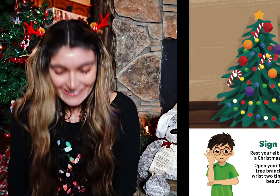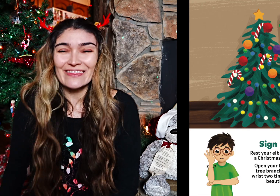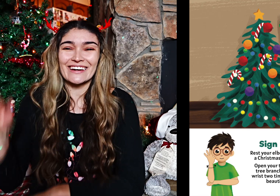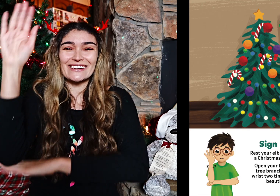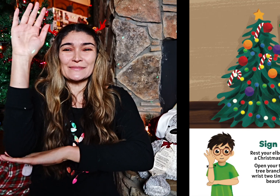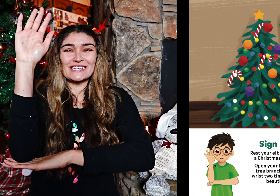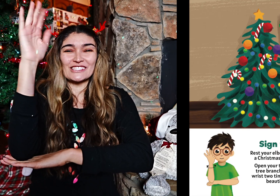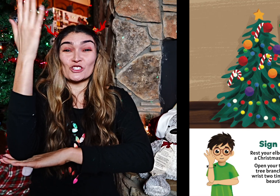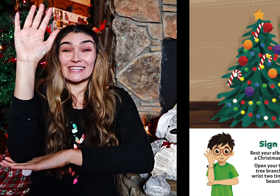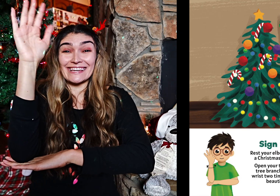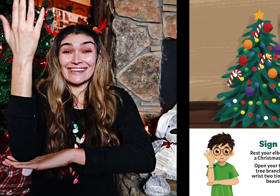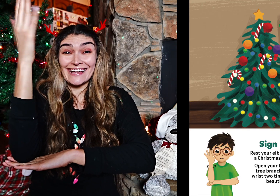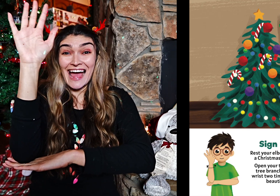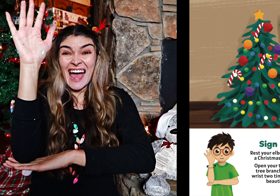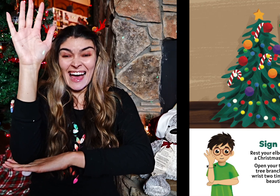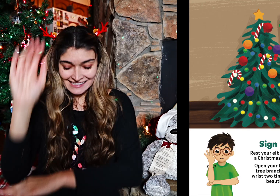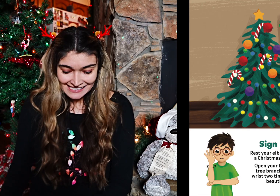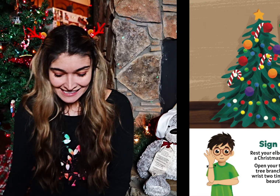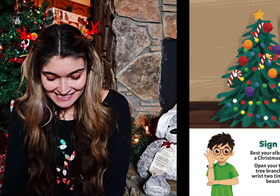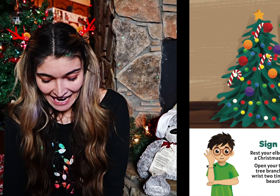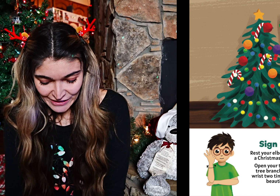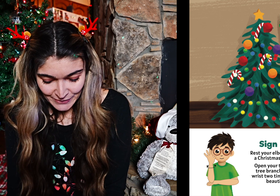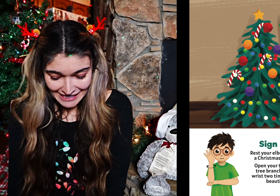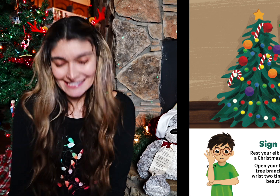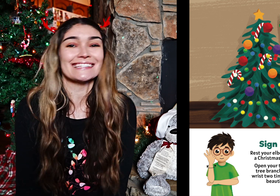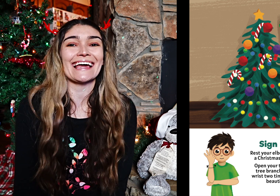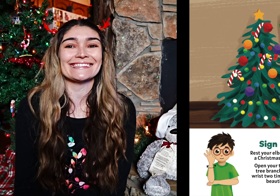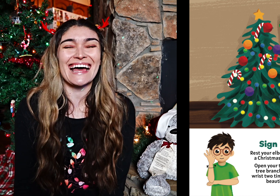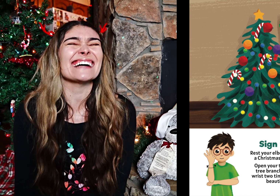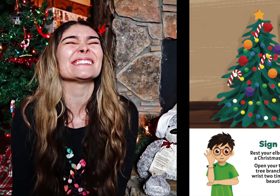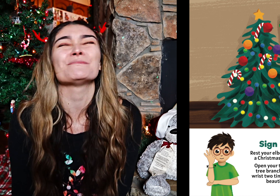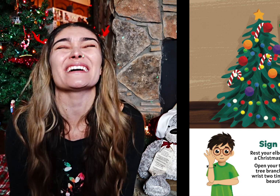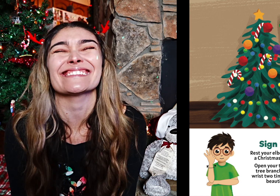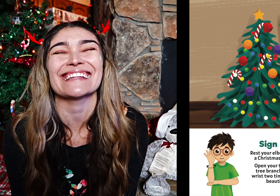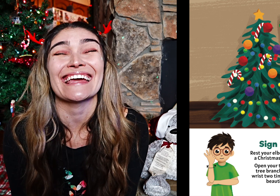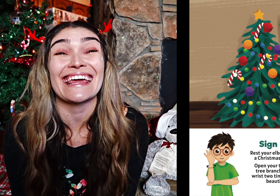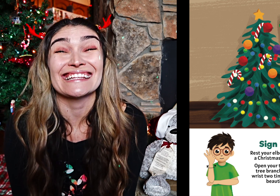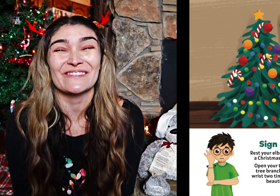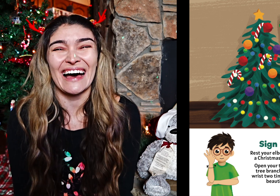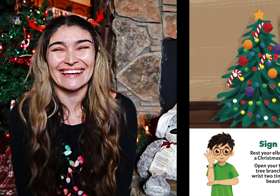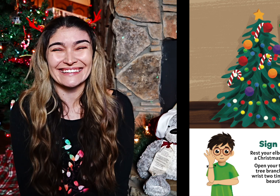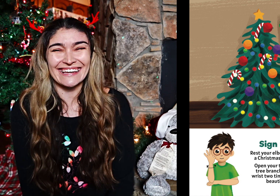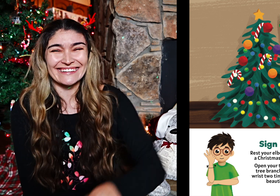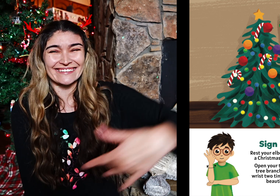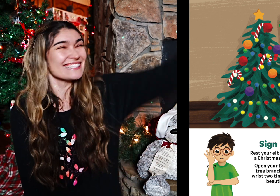The Christmas tree shines bright tonight, a special night. It's finally